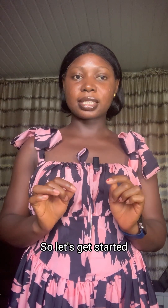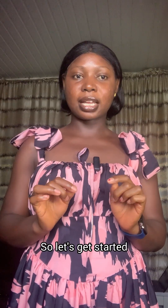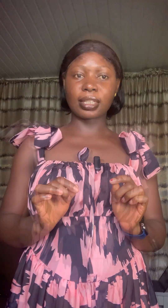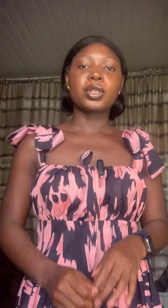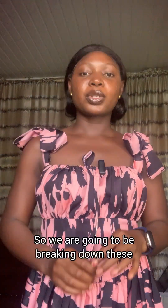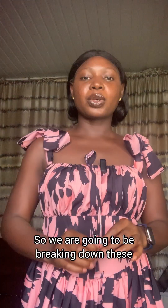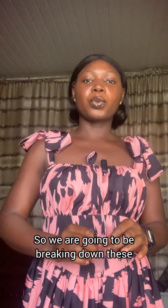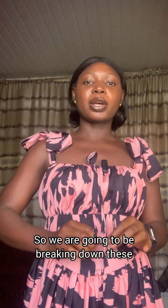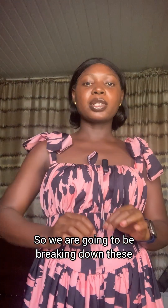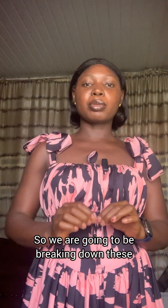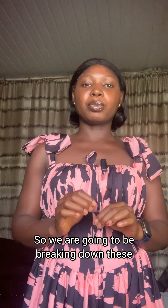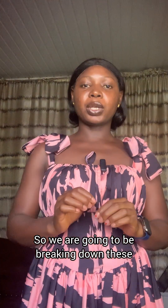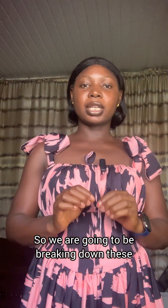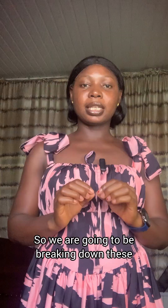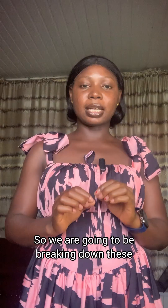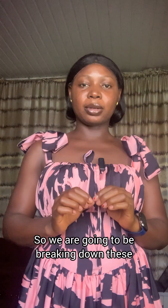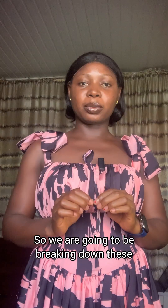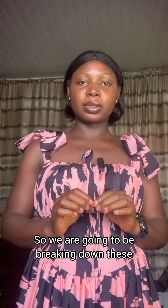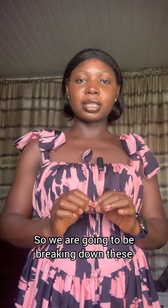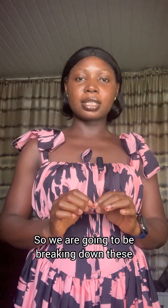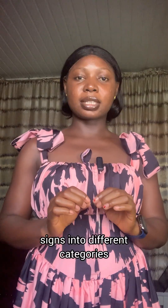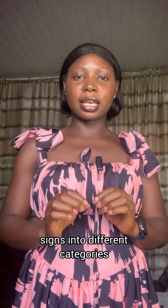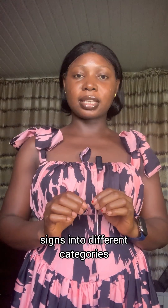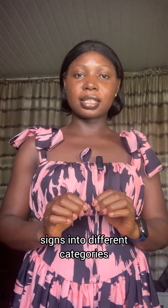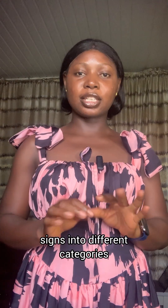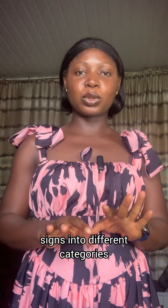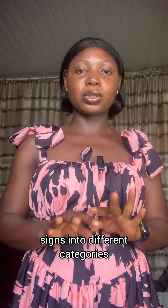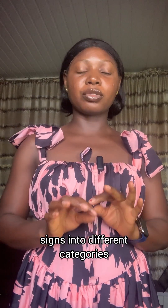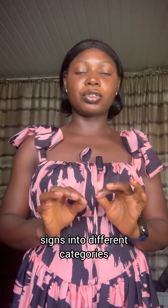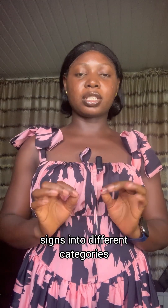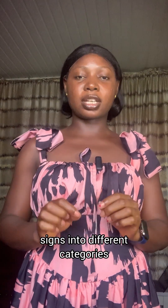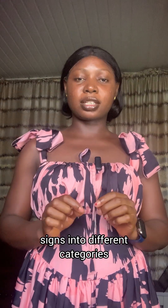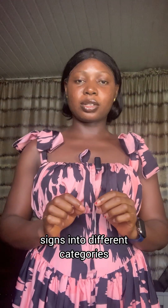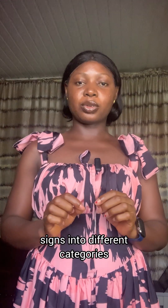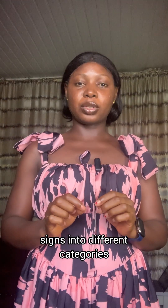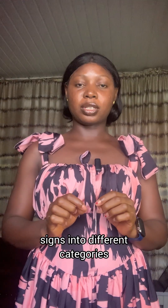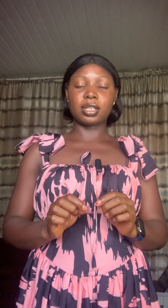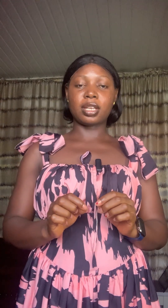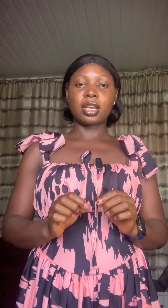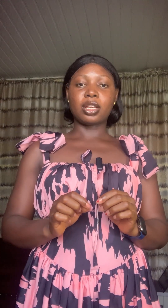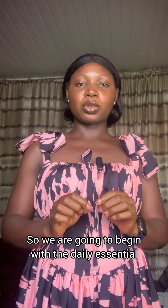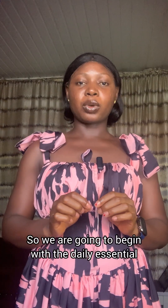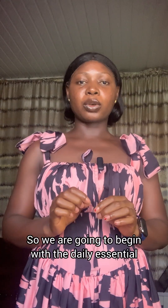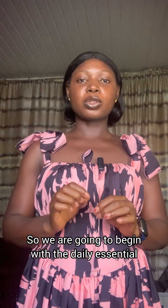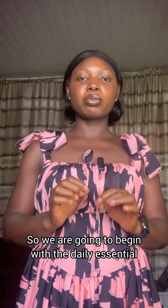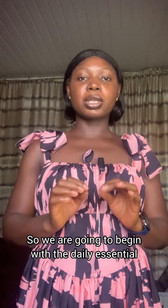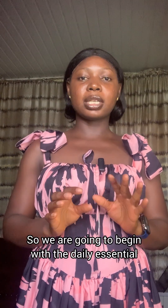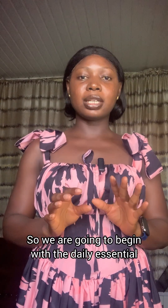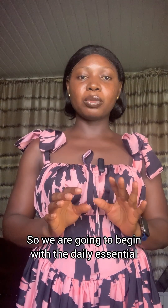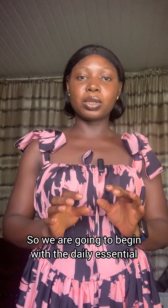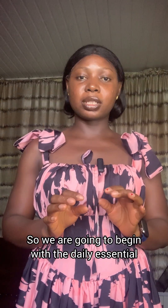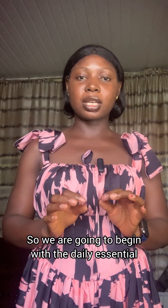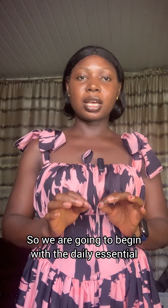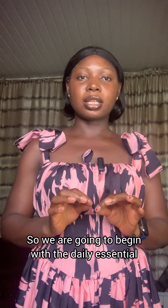started. So we are going to be breaking down these signs into different categories. So we are going to begin with